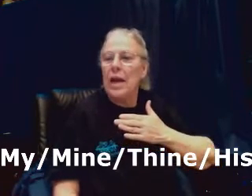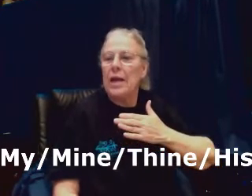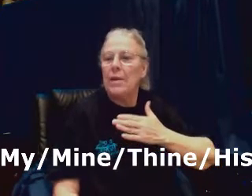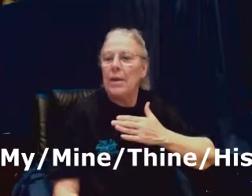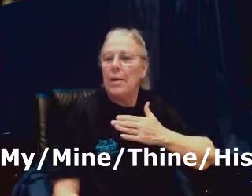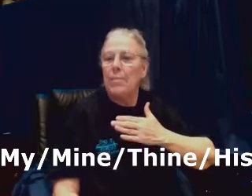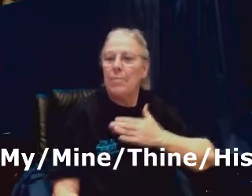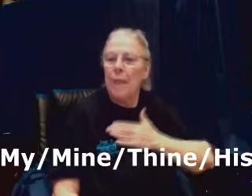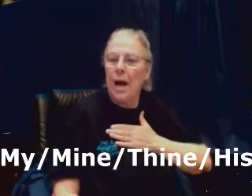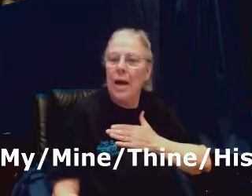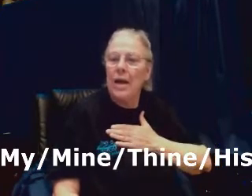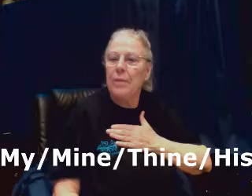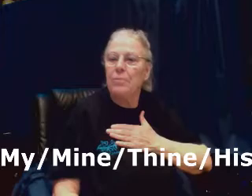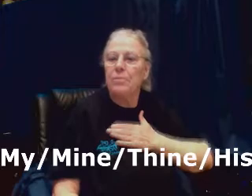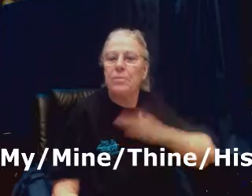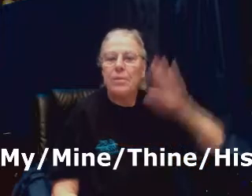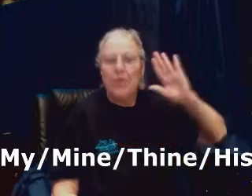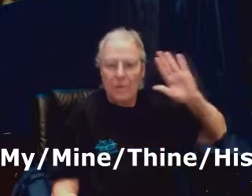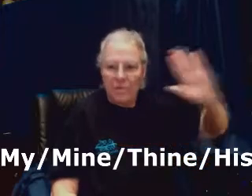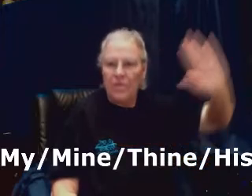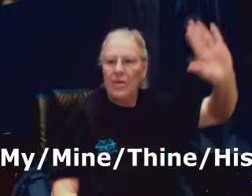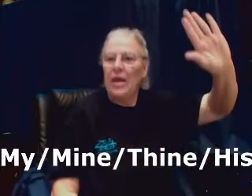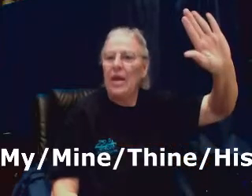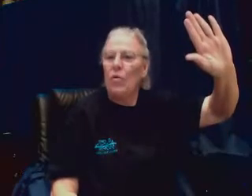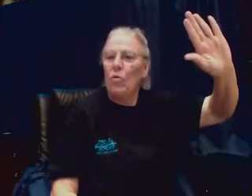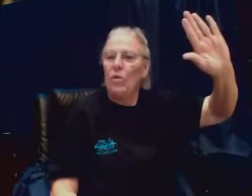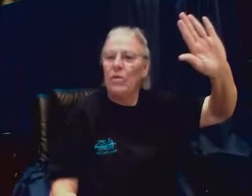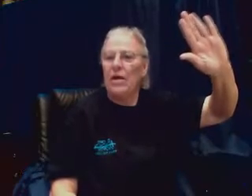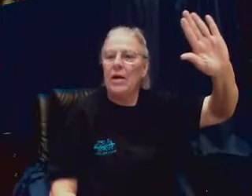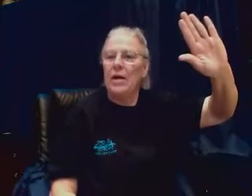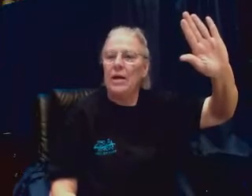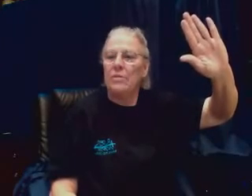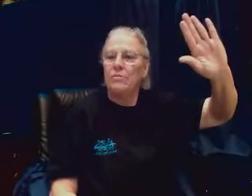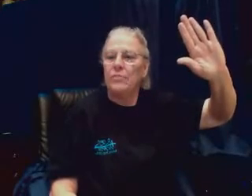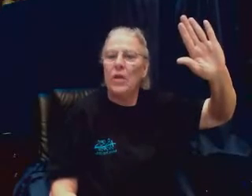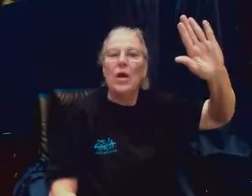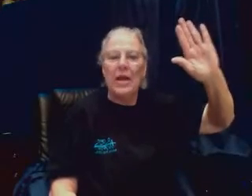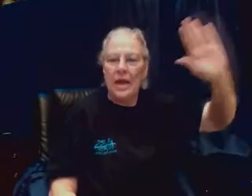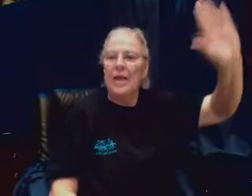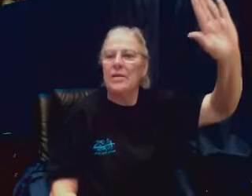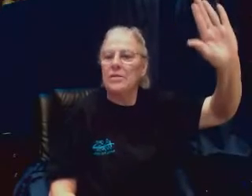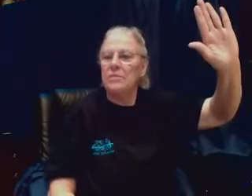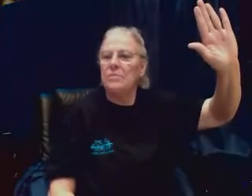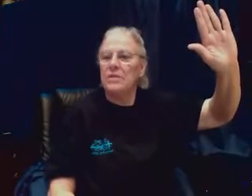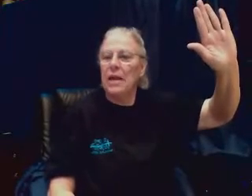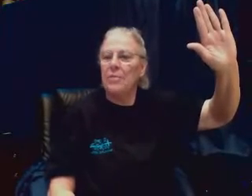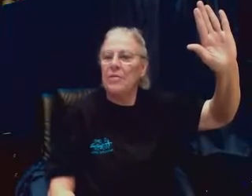hand. My, thee or thine, his, same